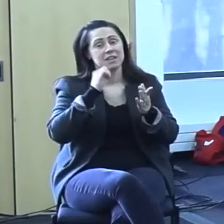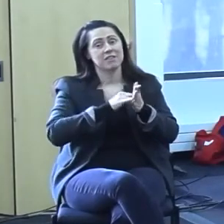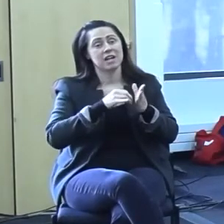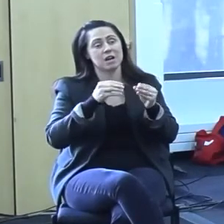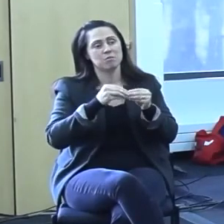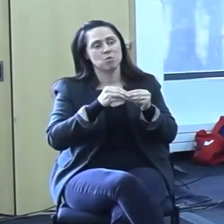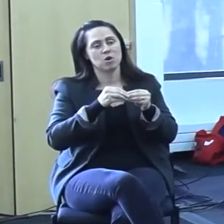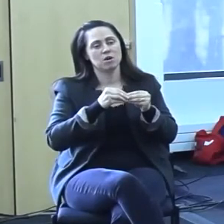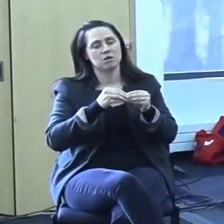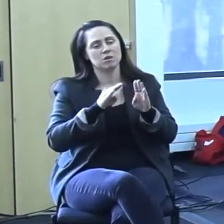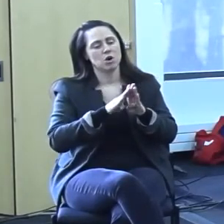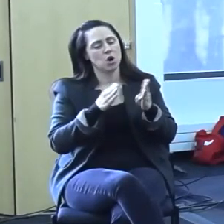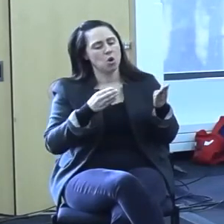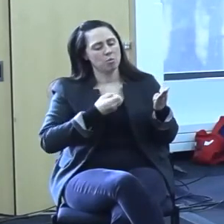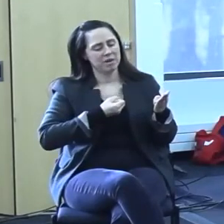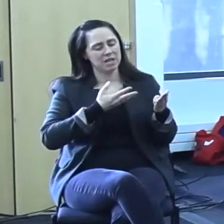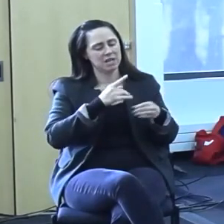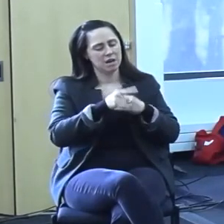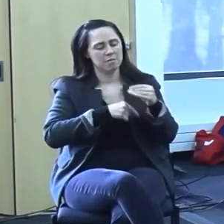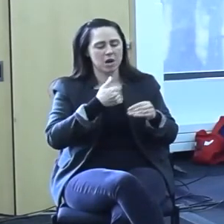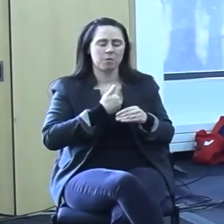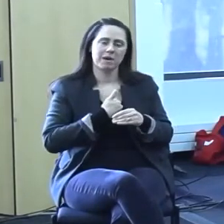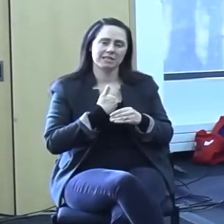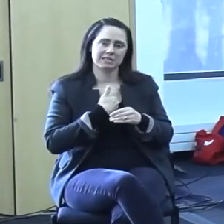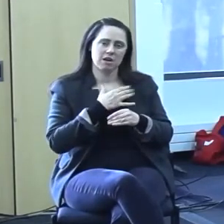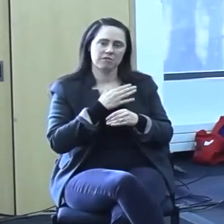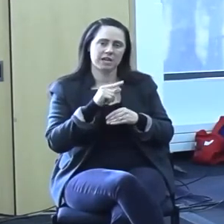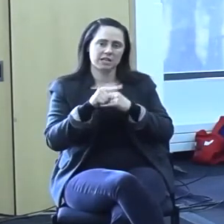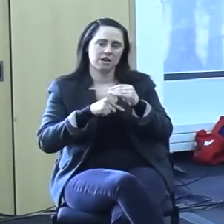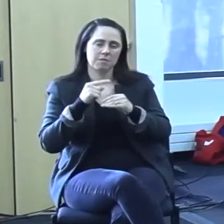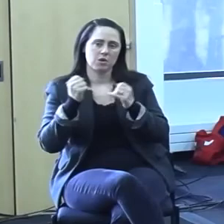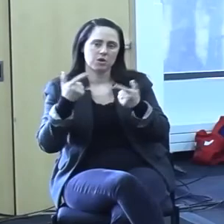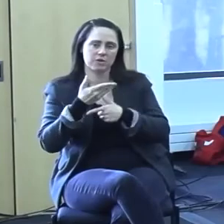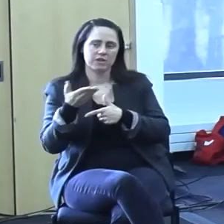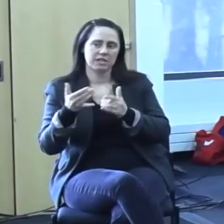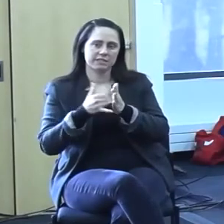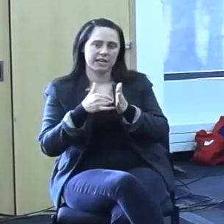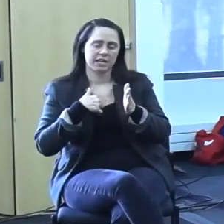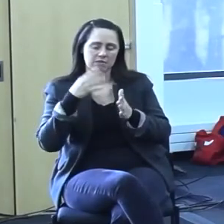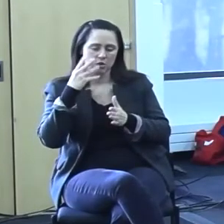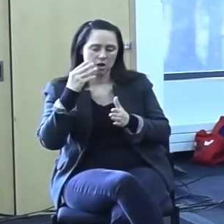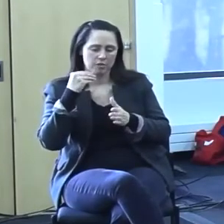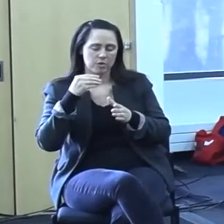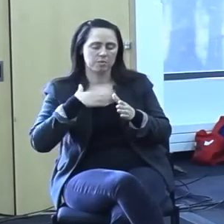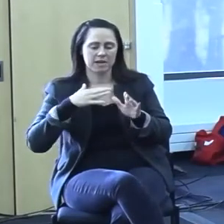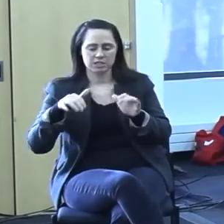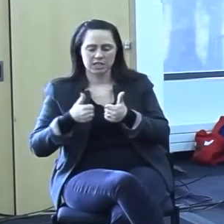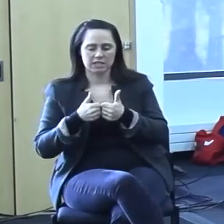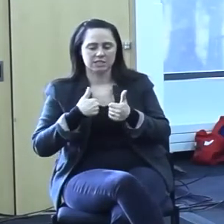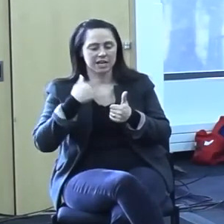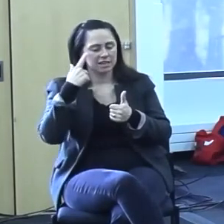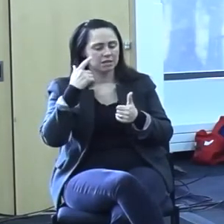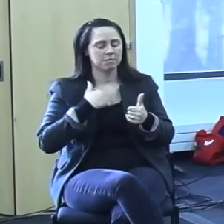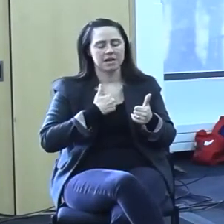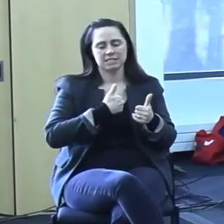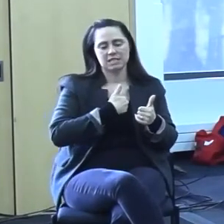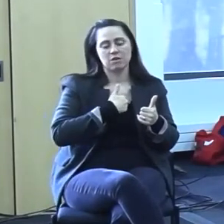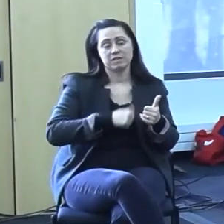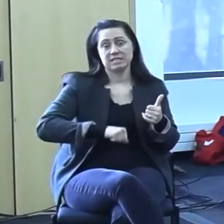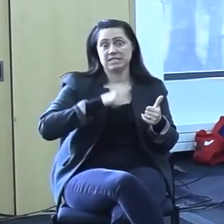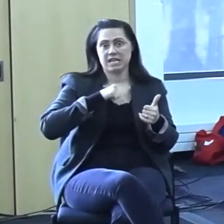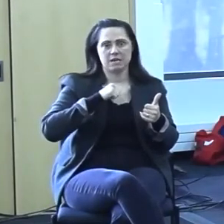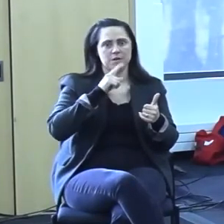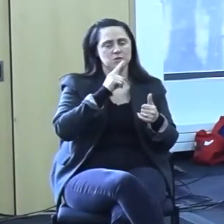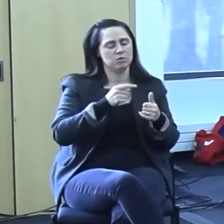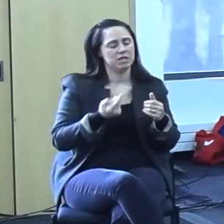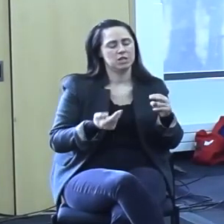more open about myself and about all the things that I've gone through, my challenges. And I think my self esteem has gone up so